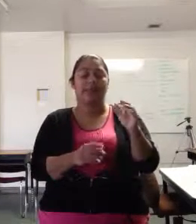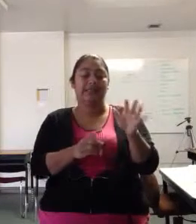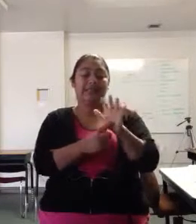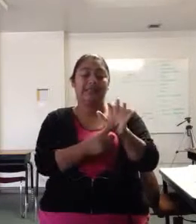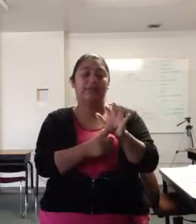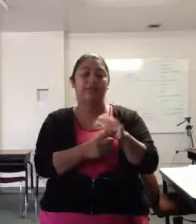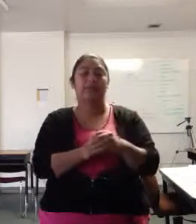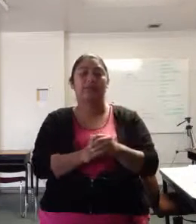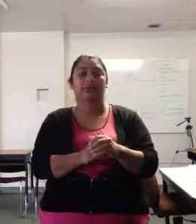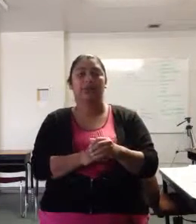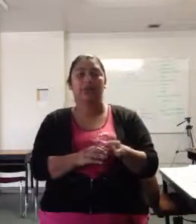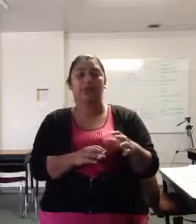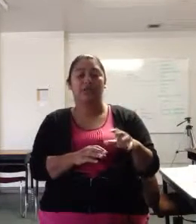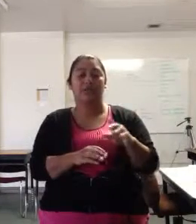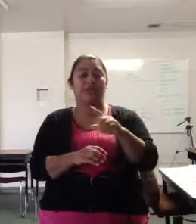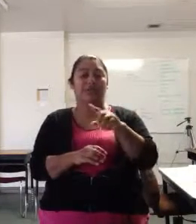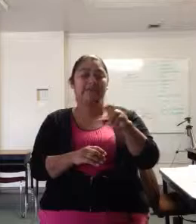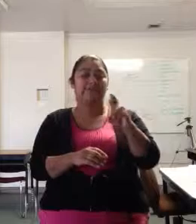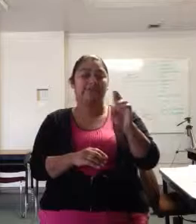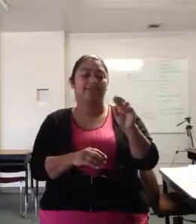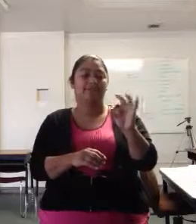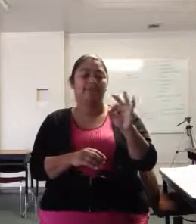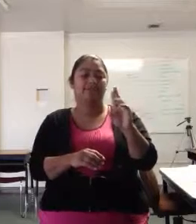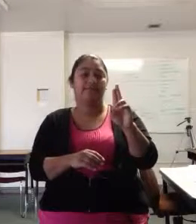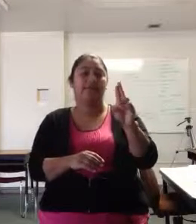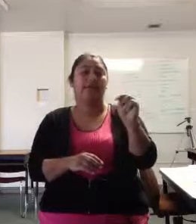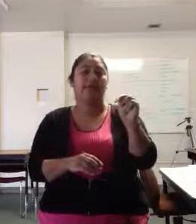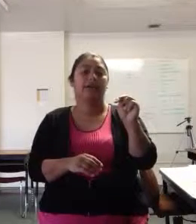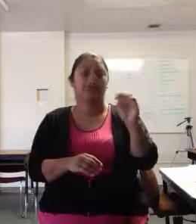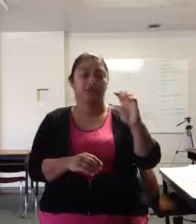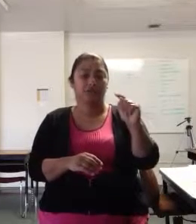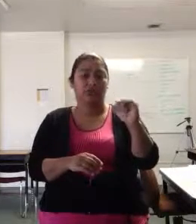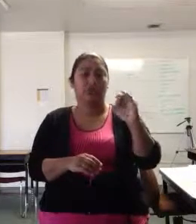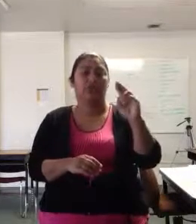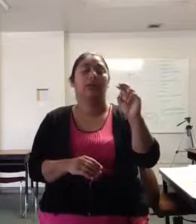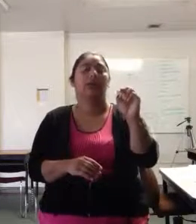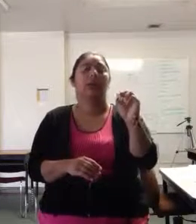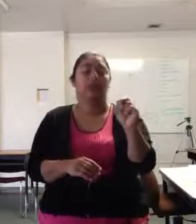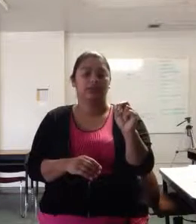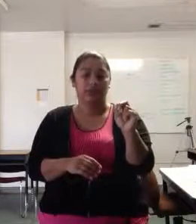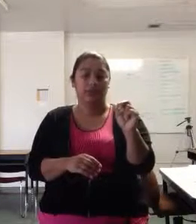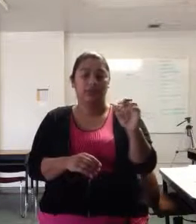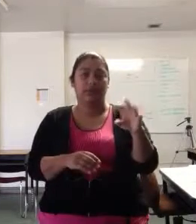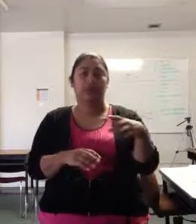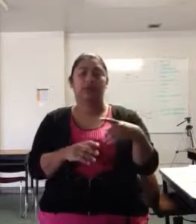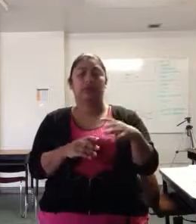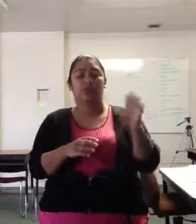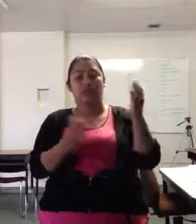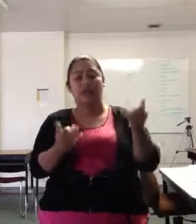you'll get a quotient from this problem, because you're technically dividing negative 3 and